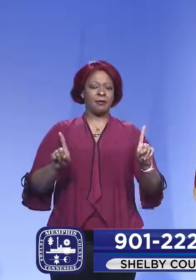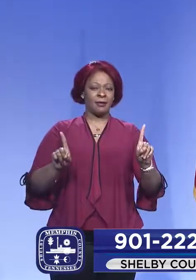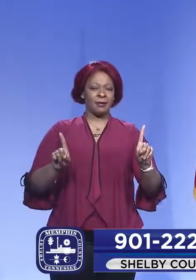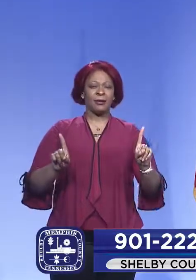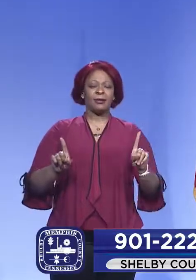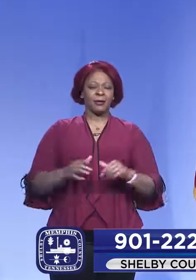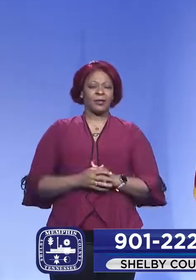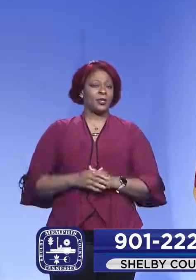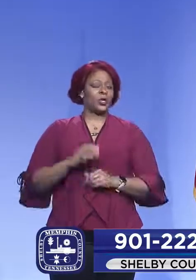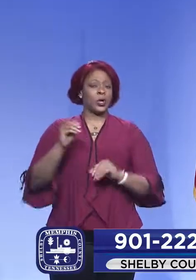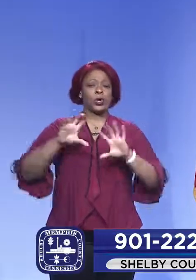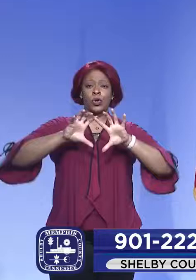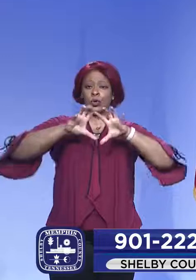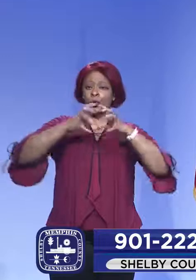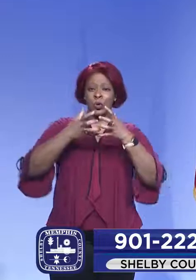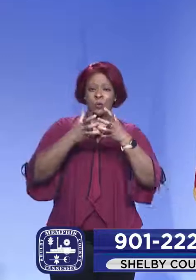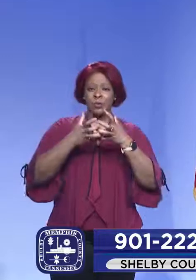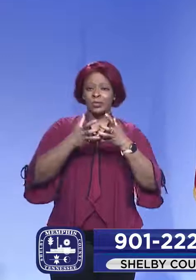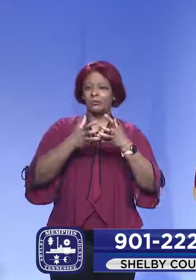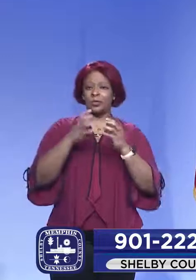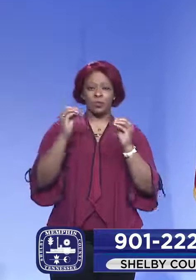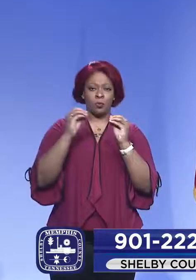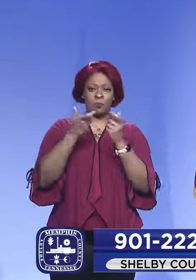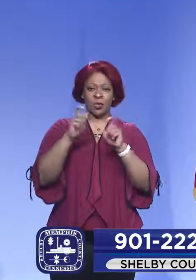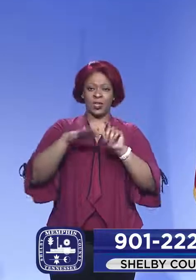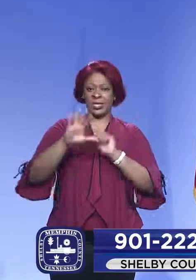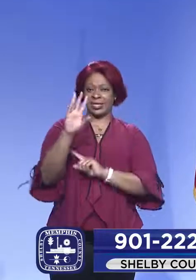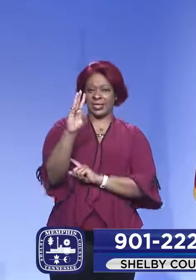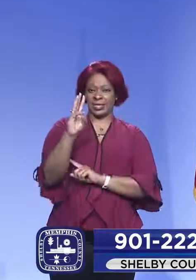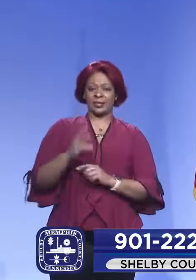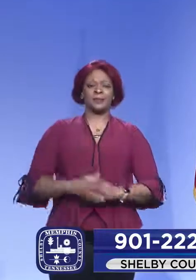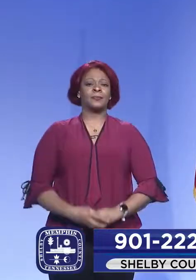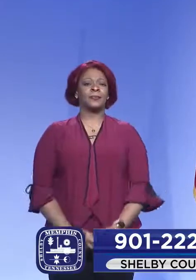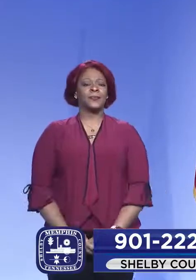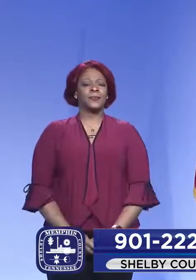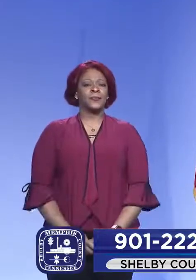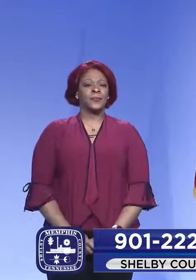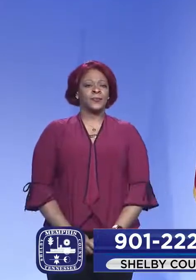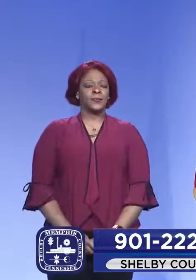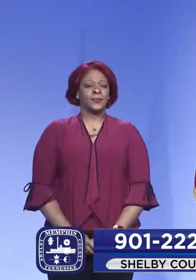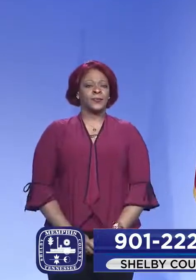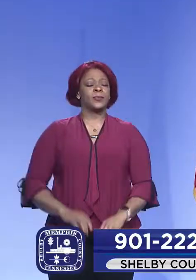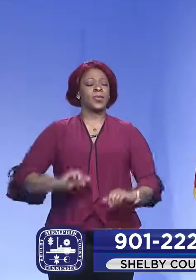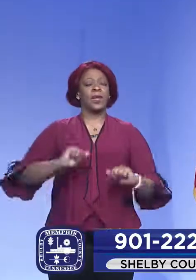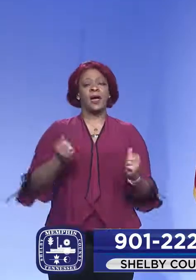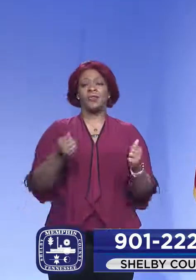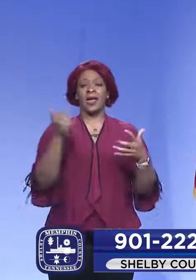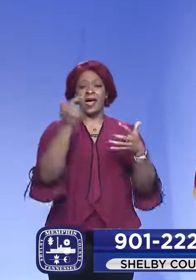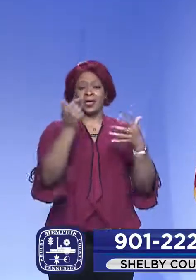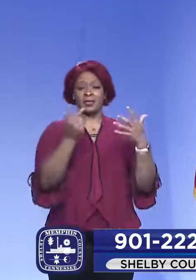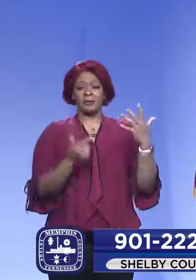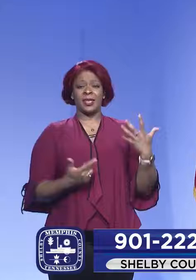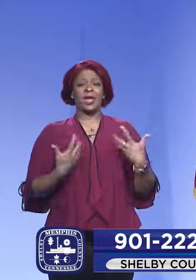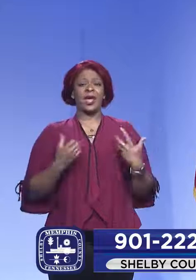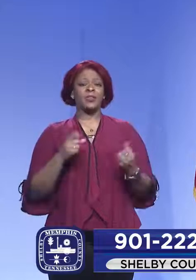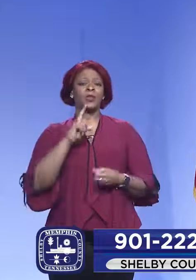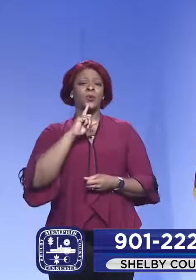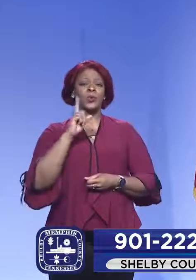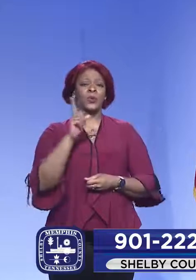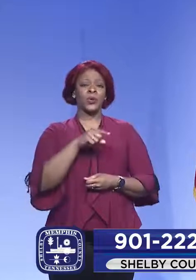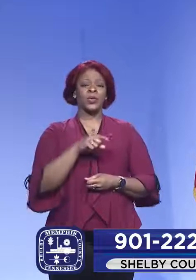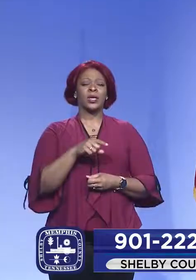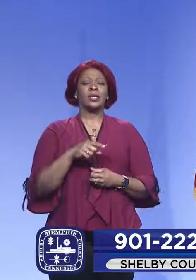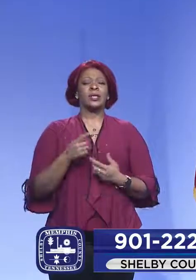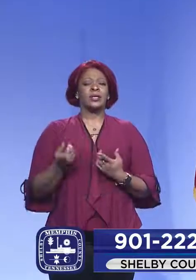no groups larger than 6. The other aspect of this health directive, when